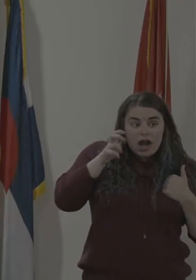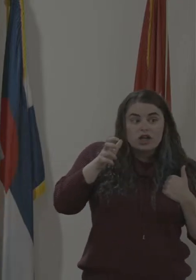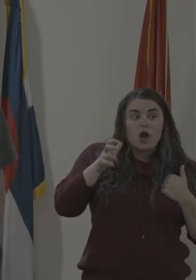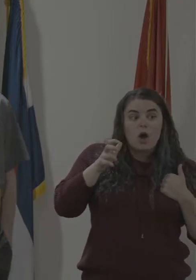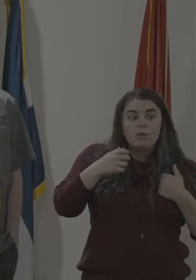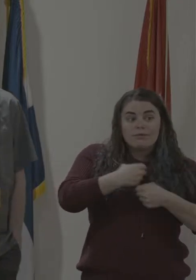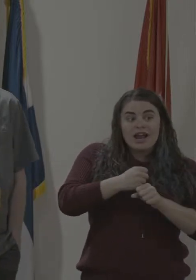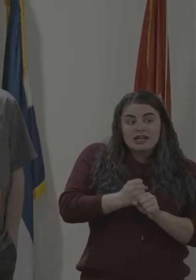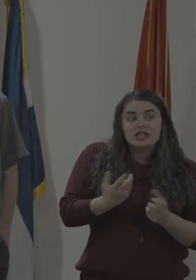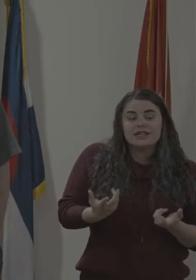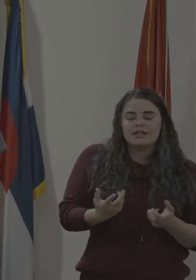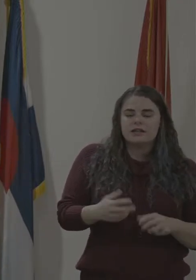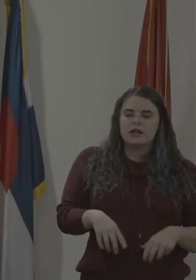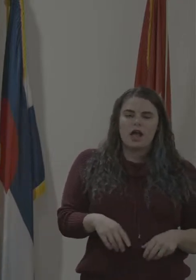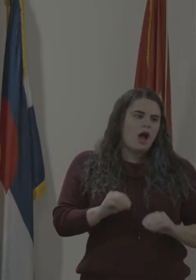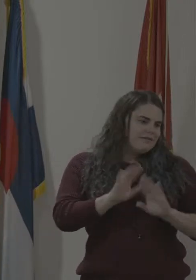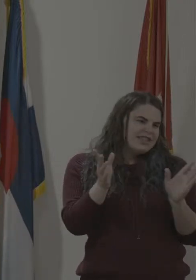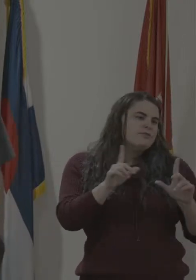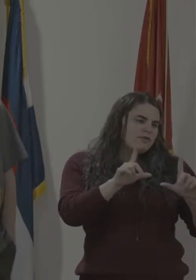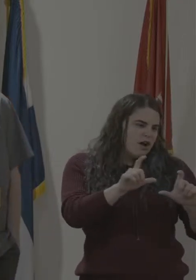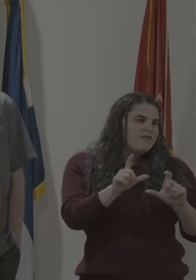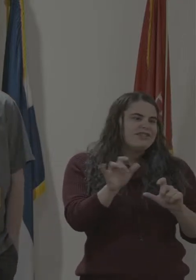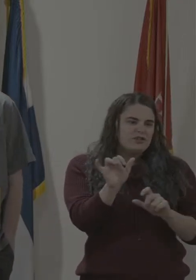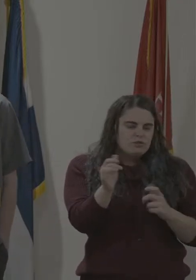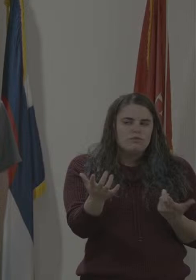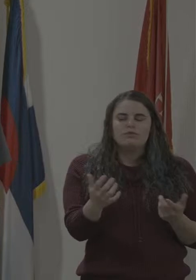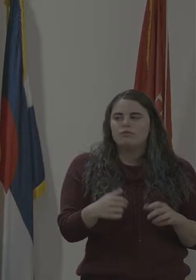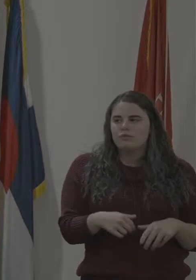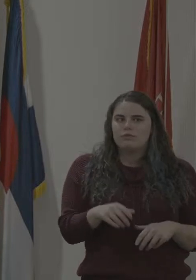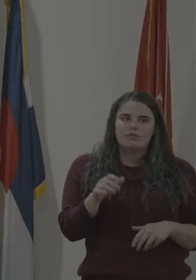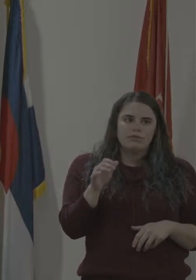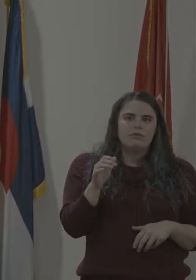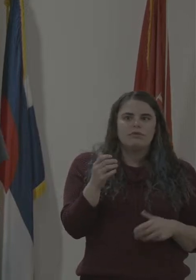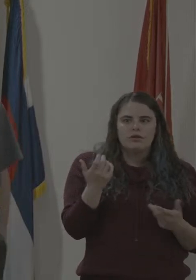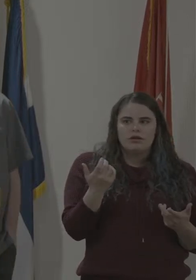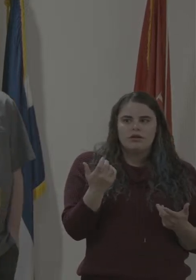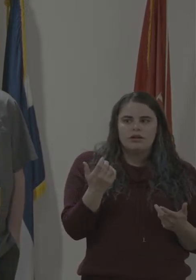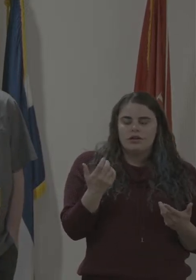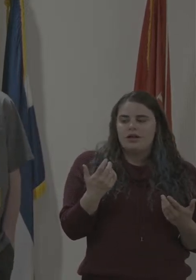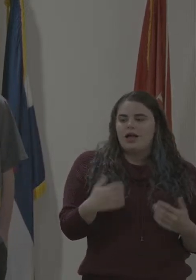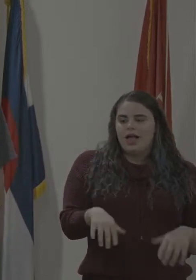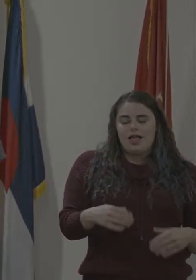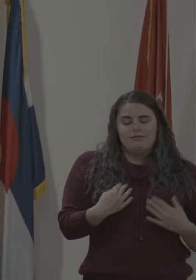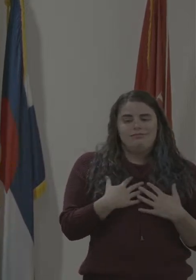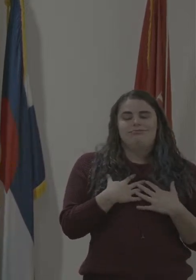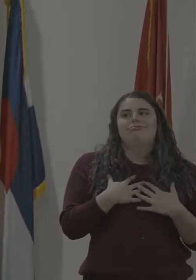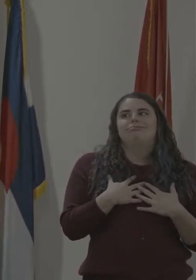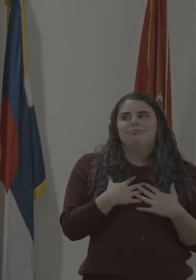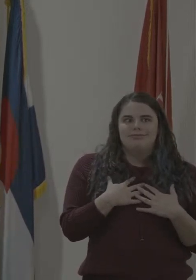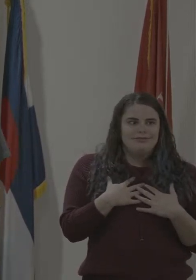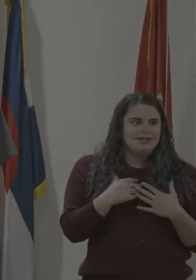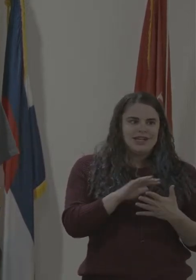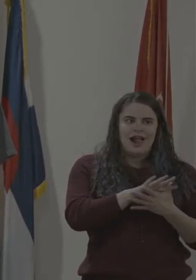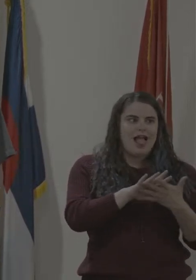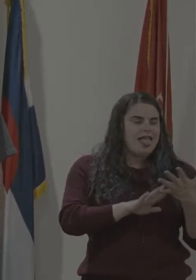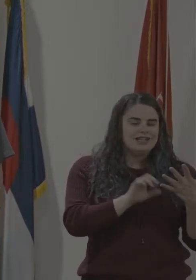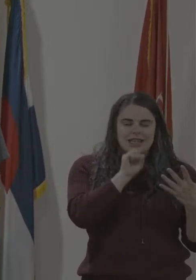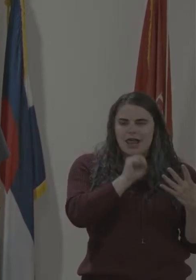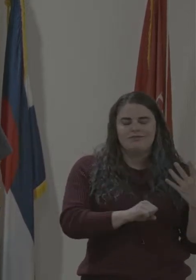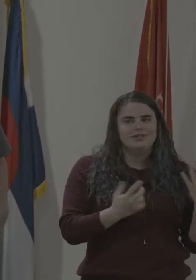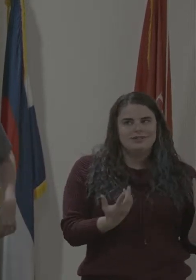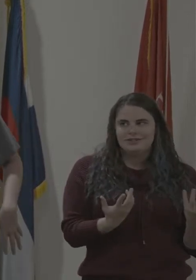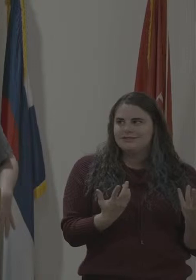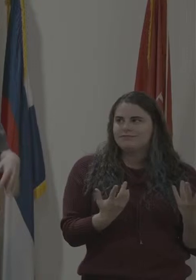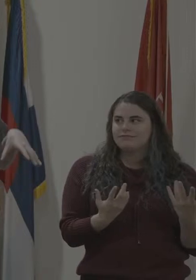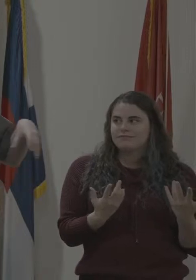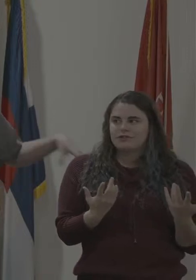and then obviously photography as well is a huge, I love that stuff too. So I kind